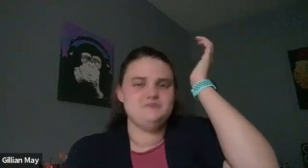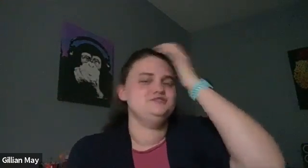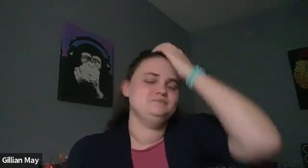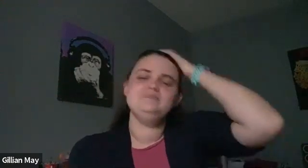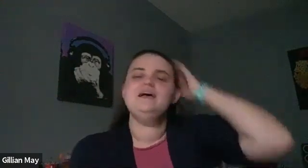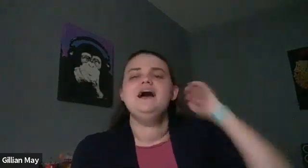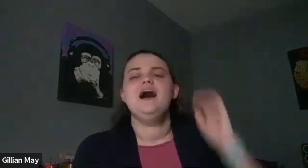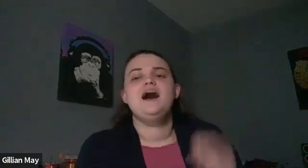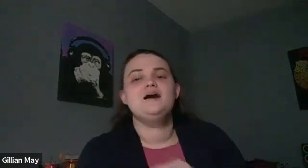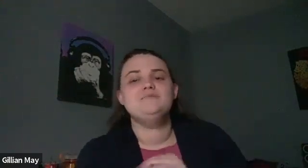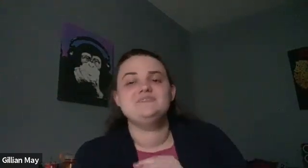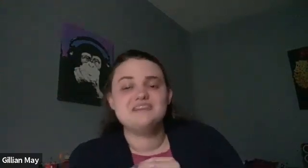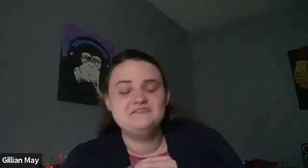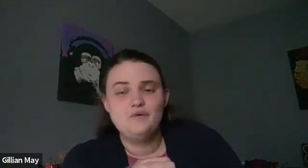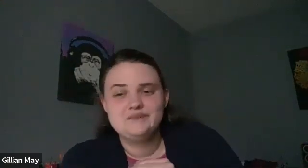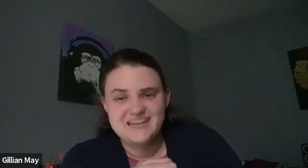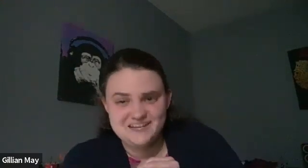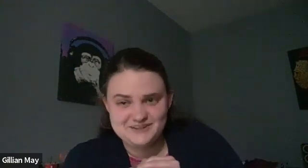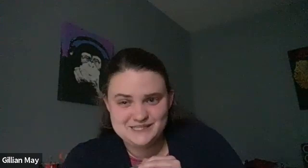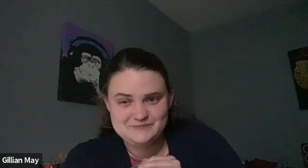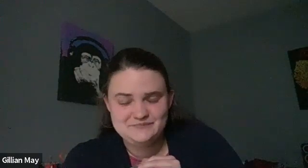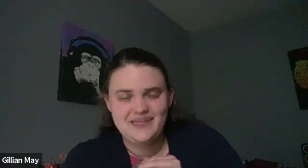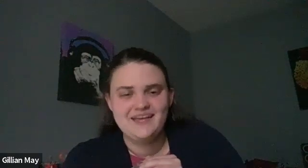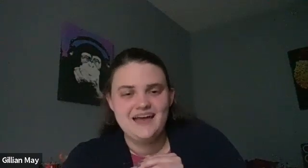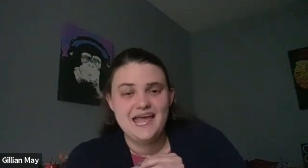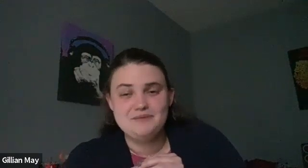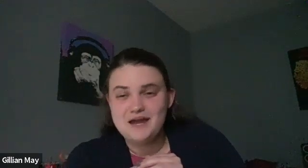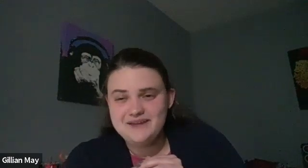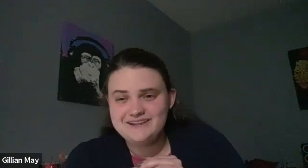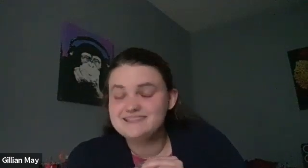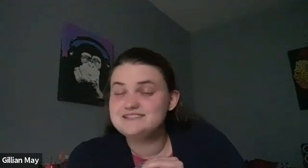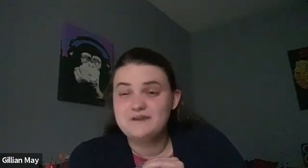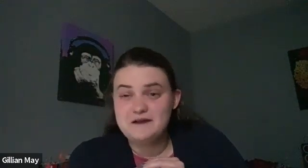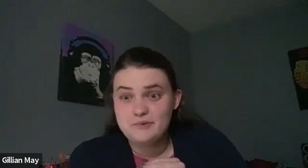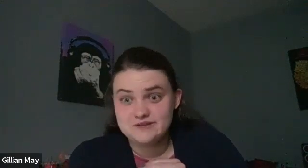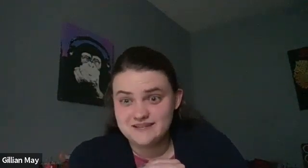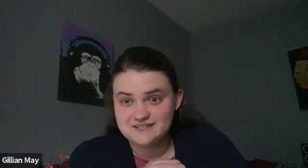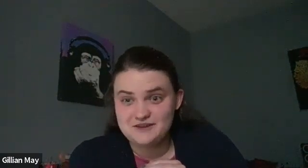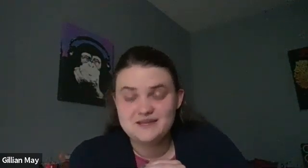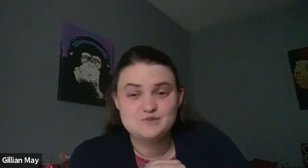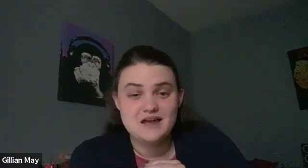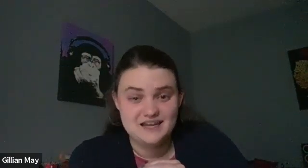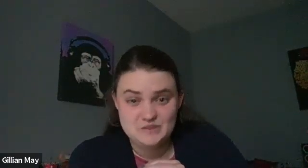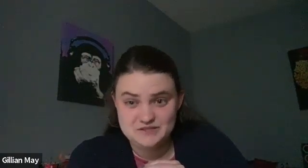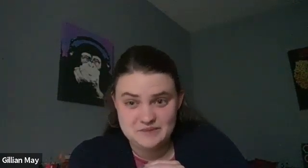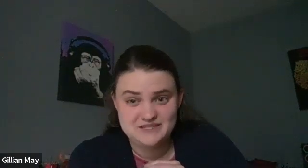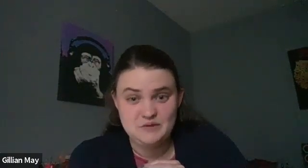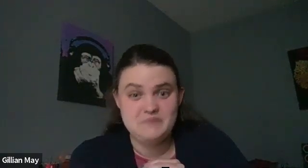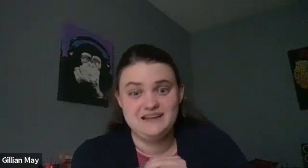cabbage. The sign for potatoes. In my opinion, this is a very important sign to know. That is why I had to interrupt this going back and have